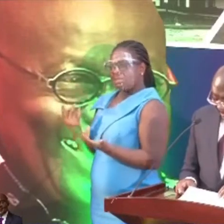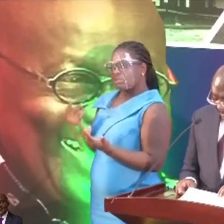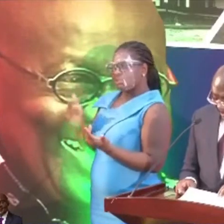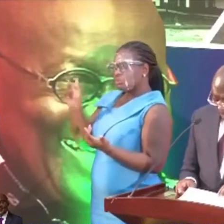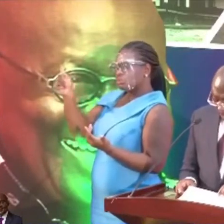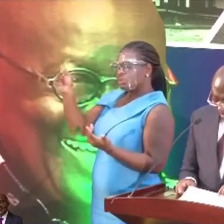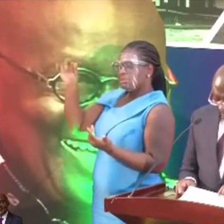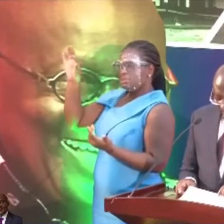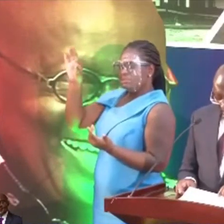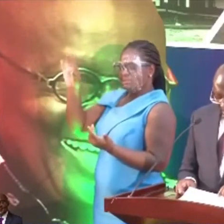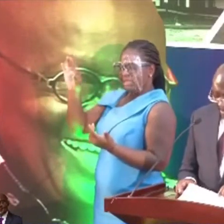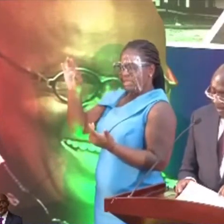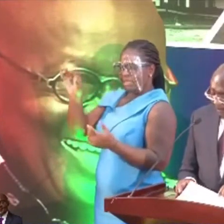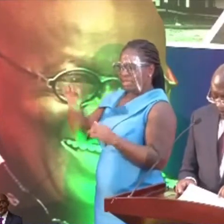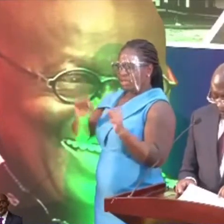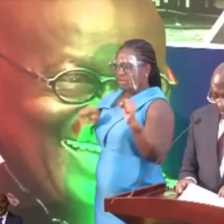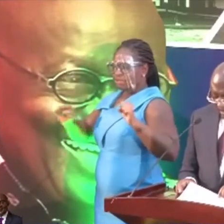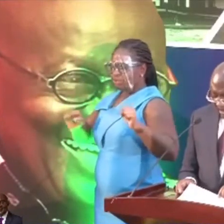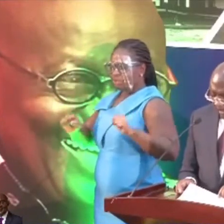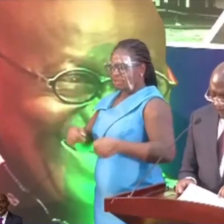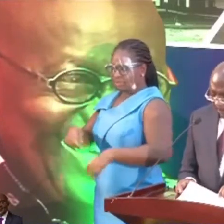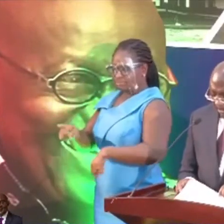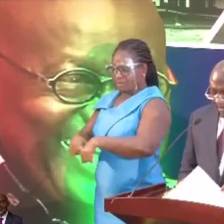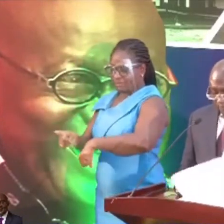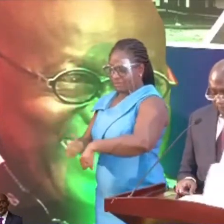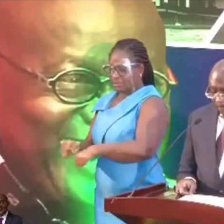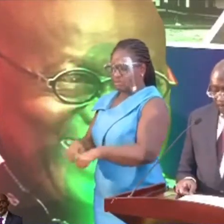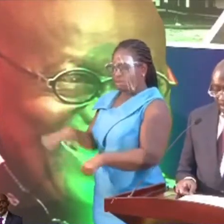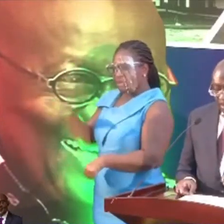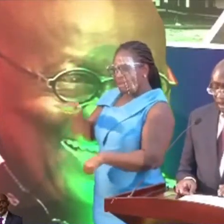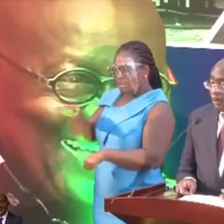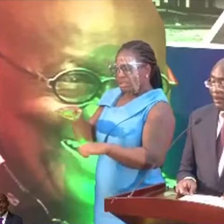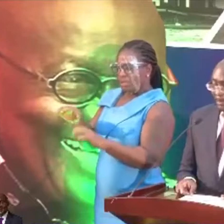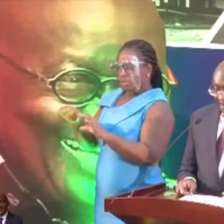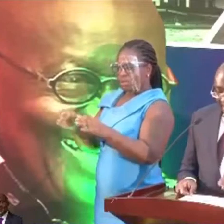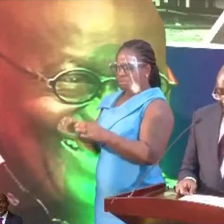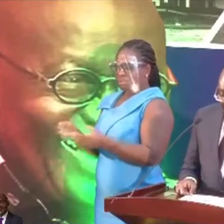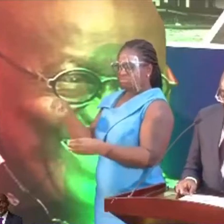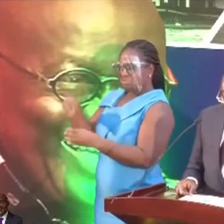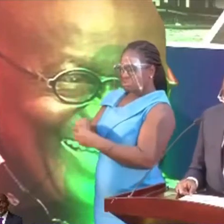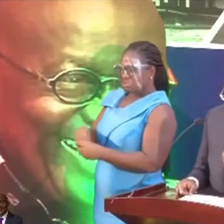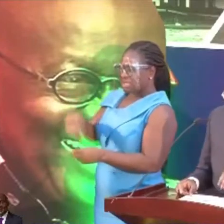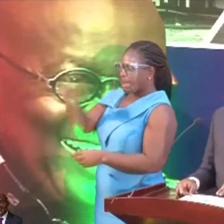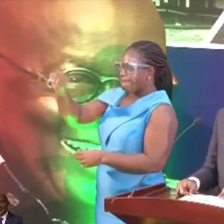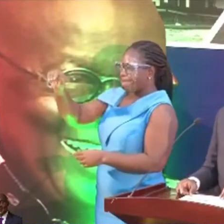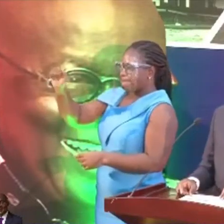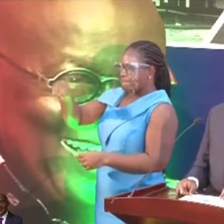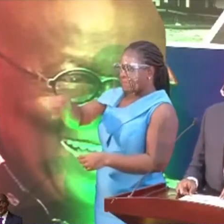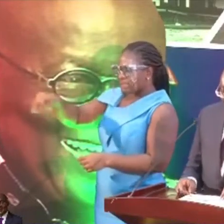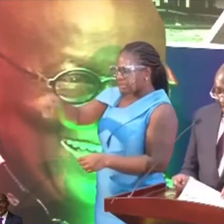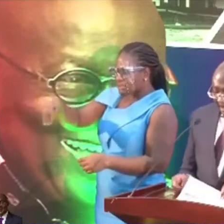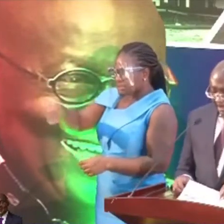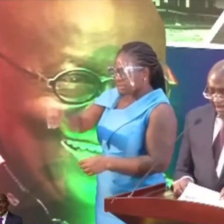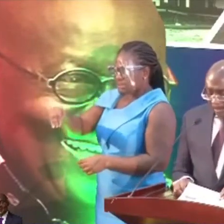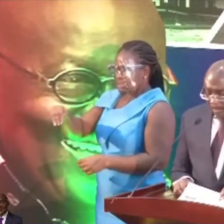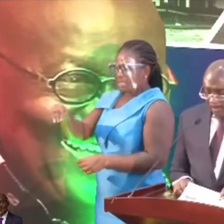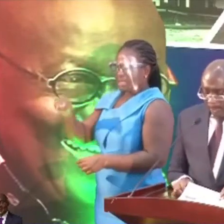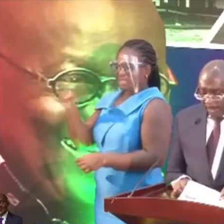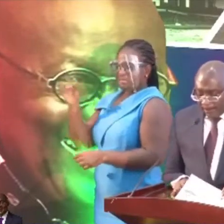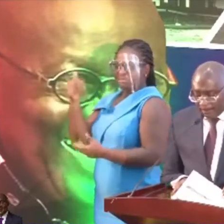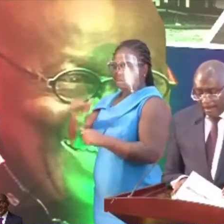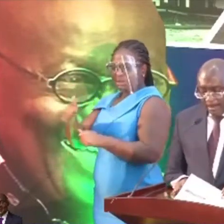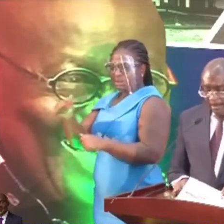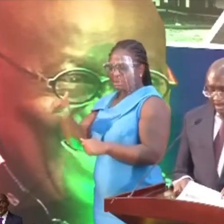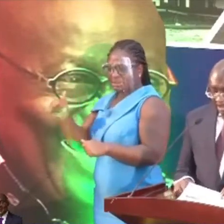29 astroturfs in several communities across the country, including Medina, Kebi, Dompim, Pepesa, Intakwa, and